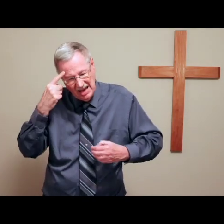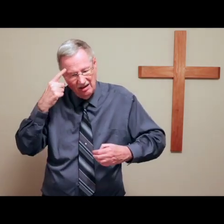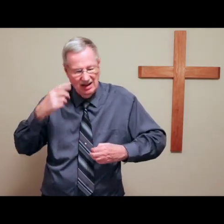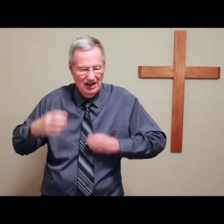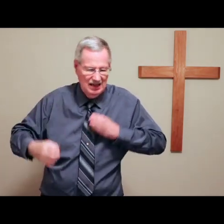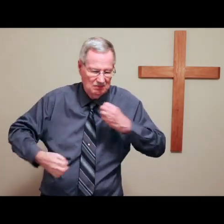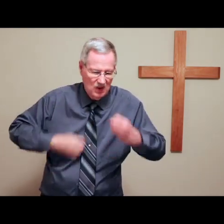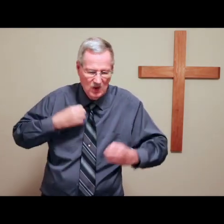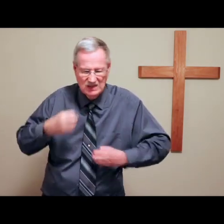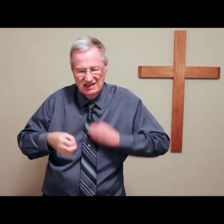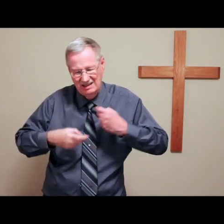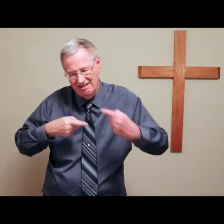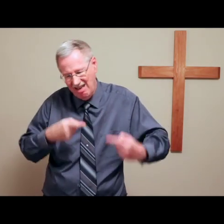emotional struggles.